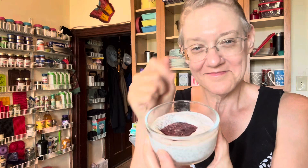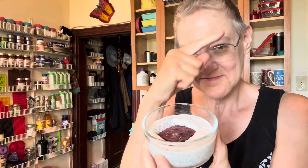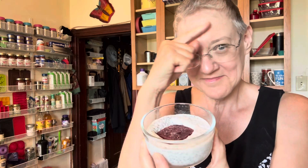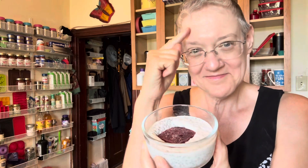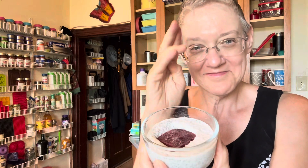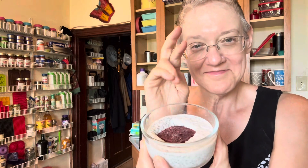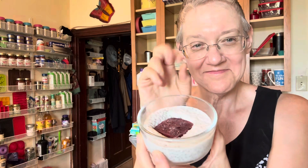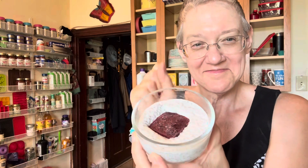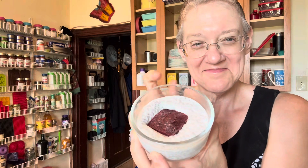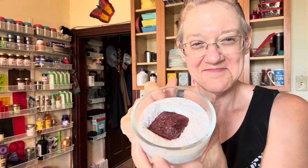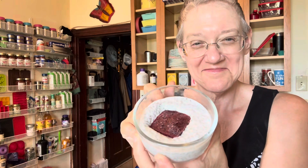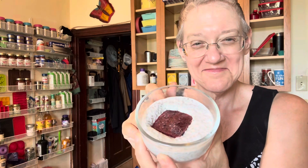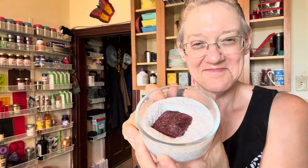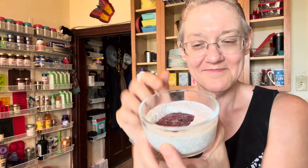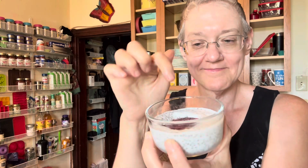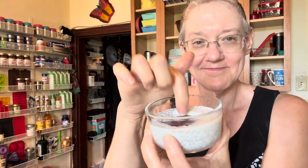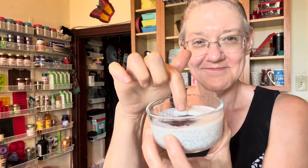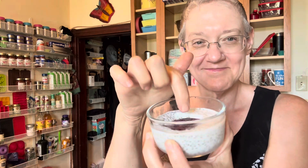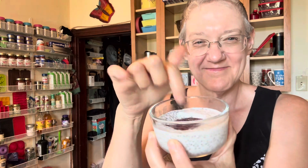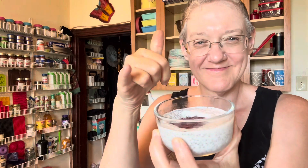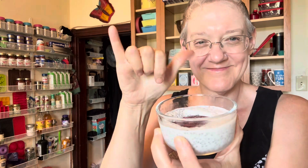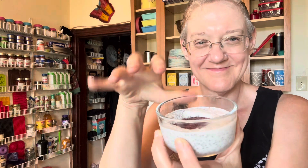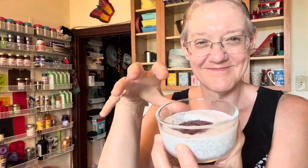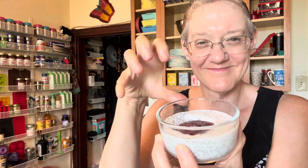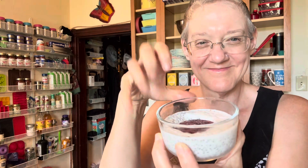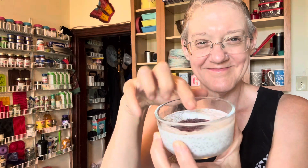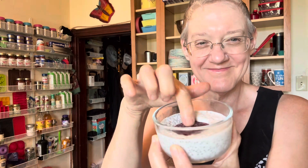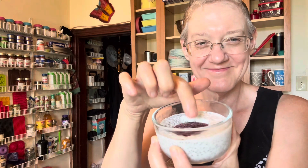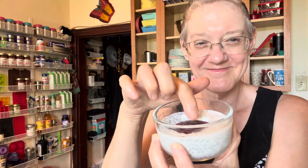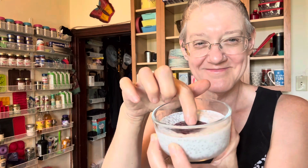Here's the yogurt with the blackberries. It's still frozen.